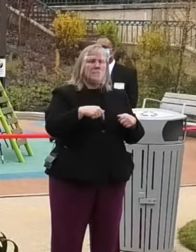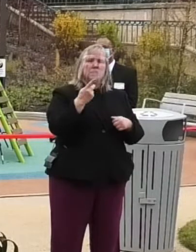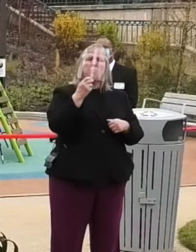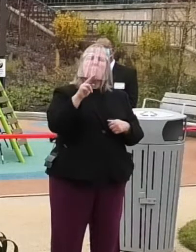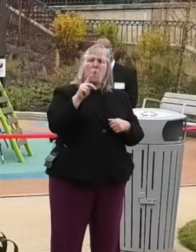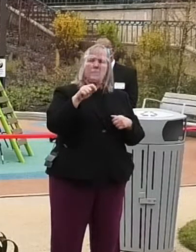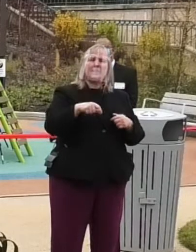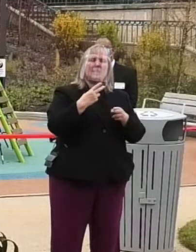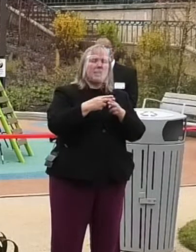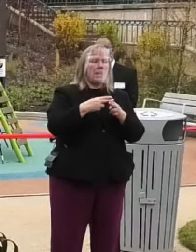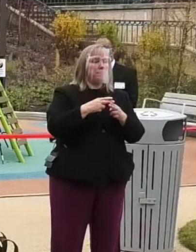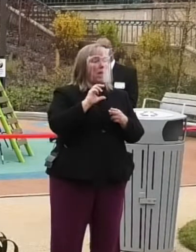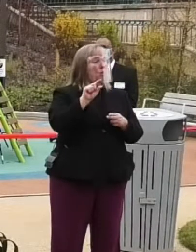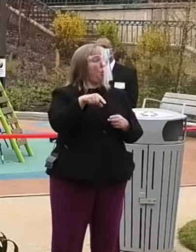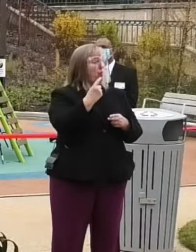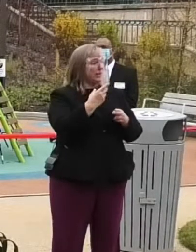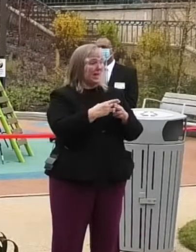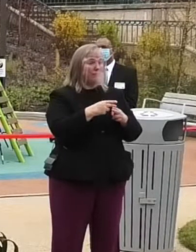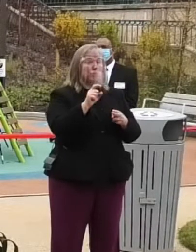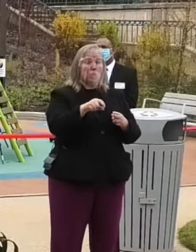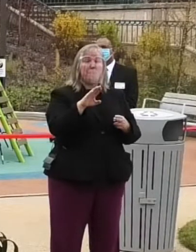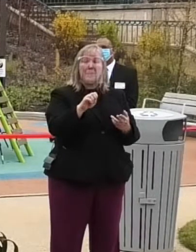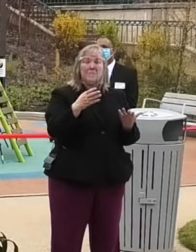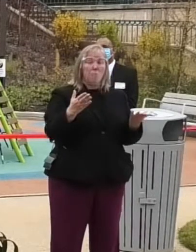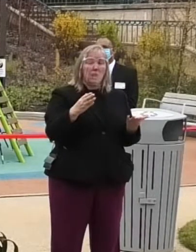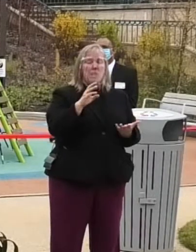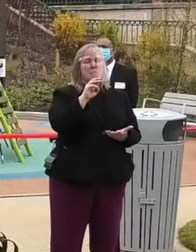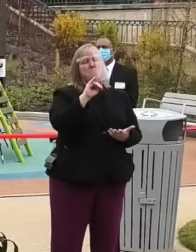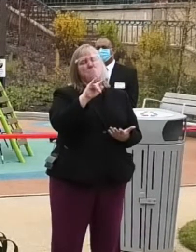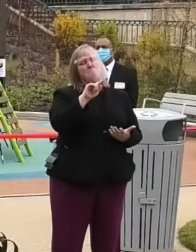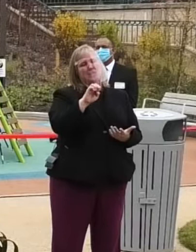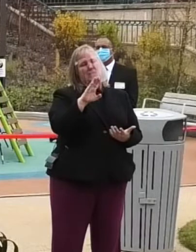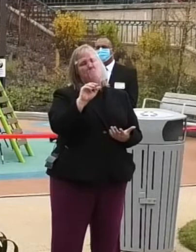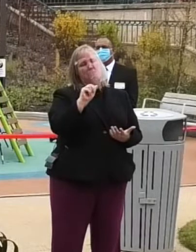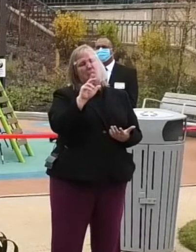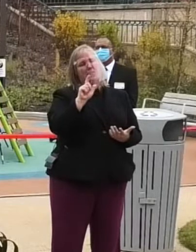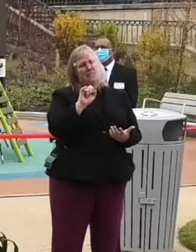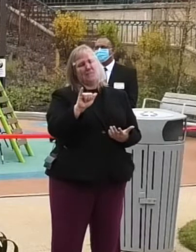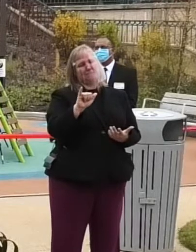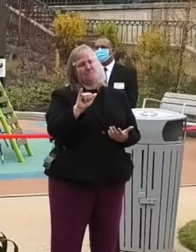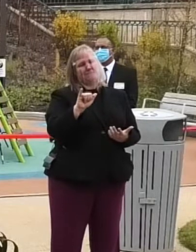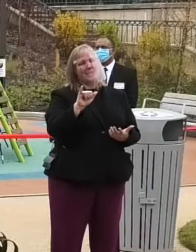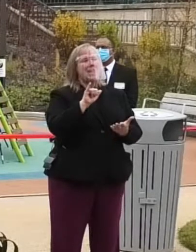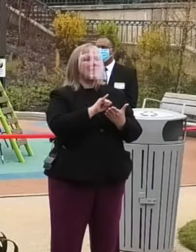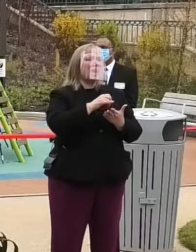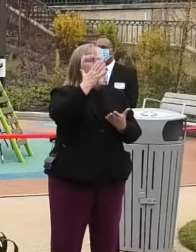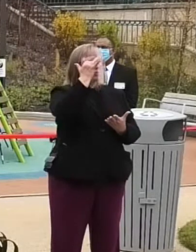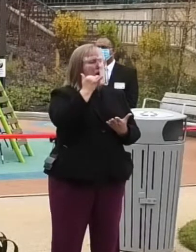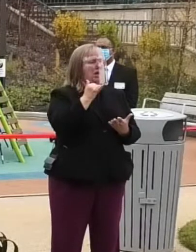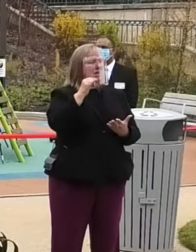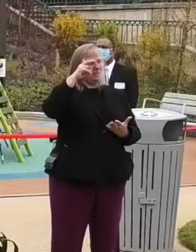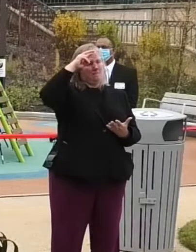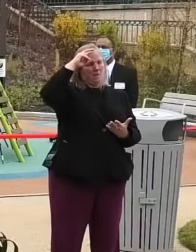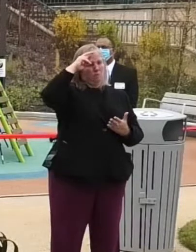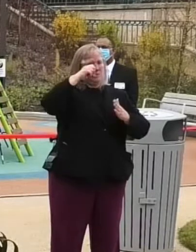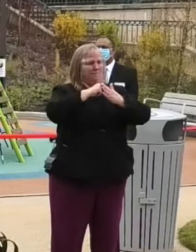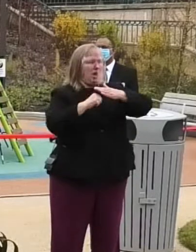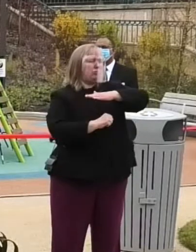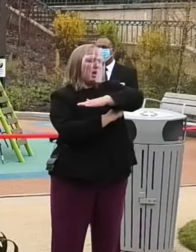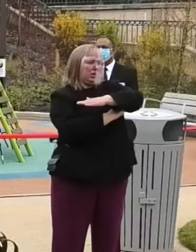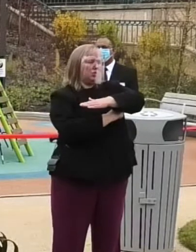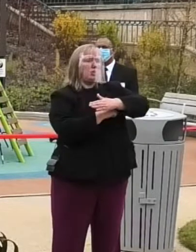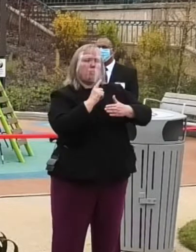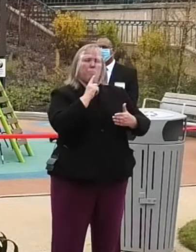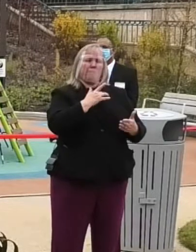And the only name that it should be is Millie Bailey. And that's why the Veterans Foundation